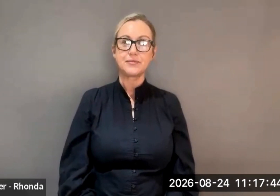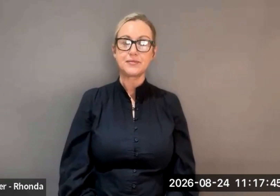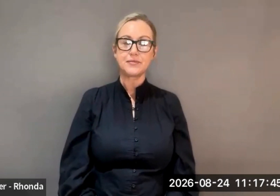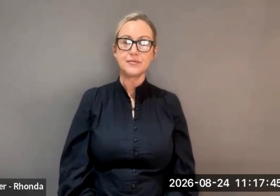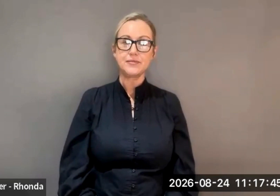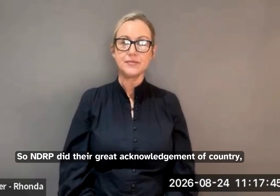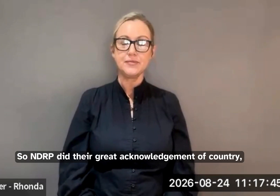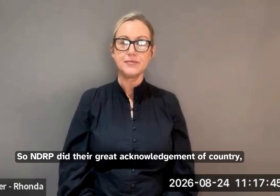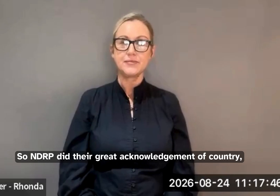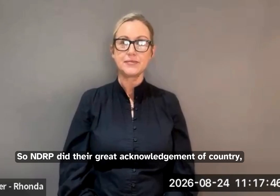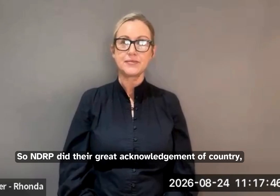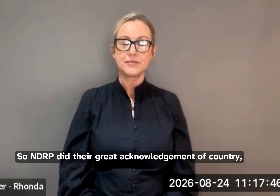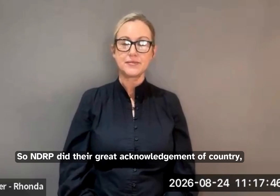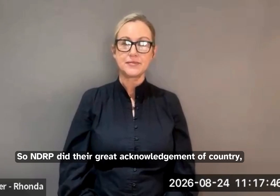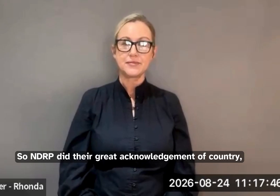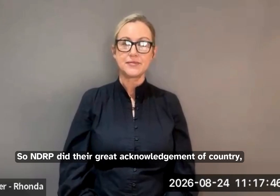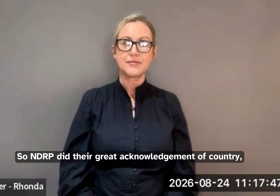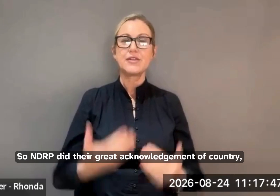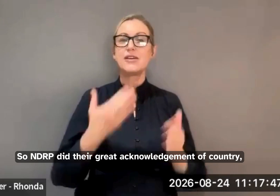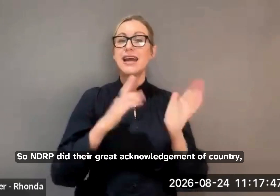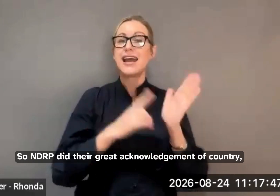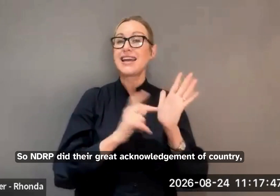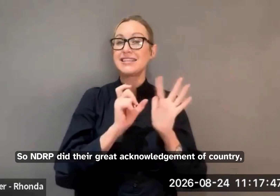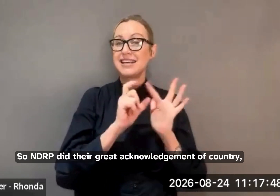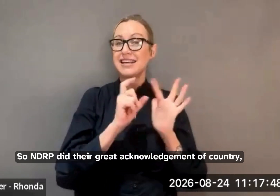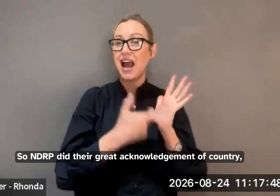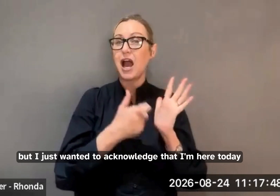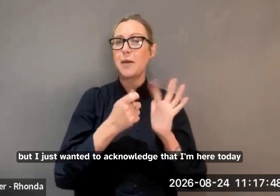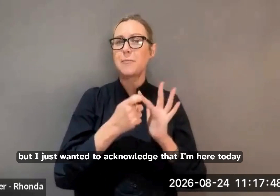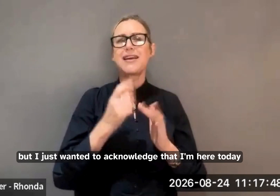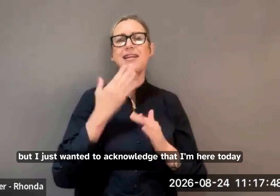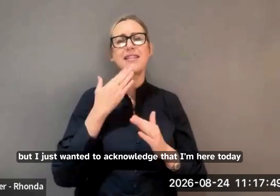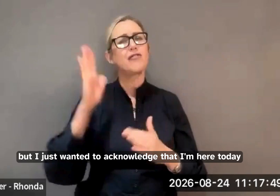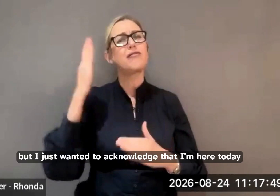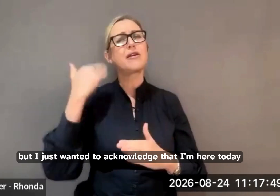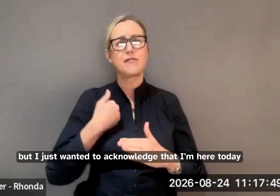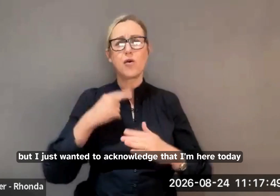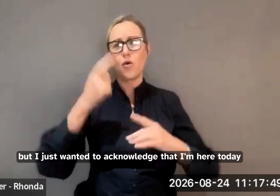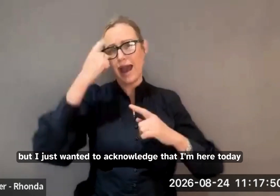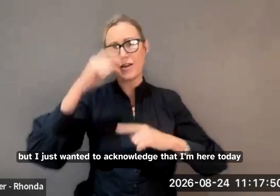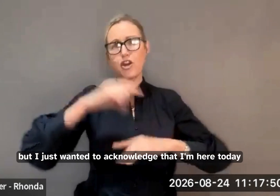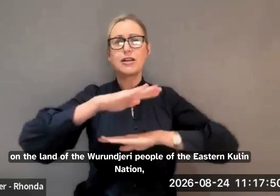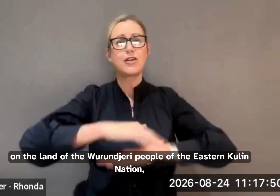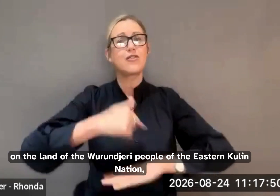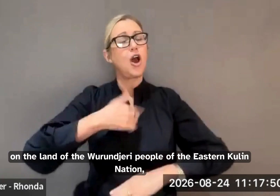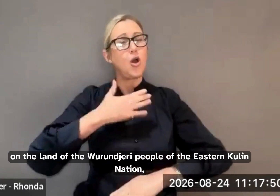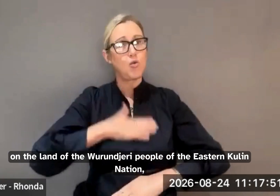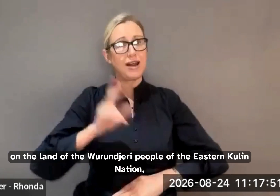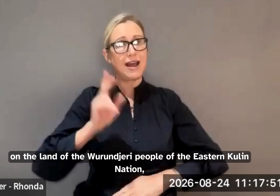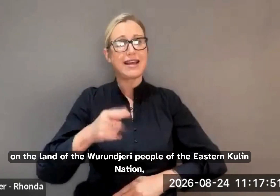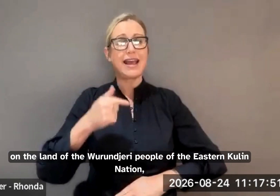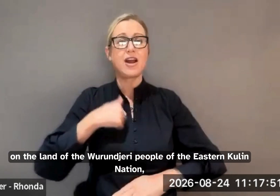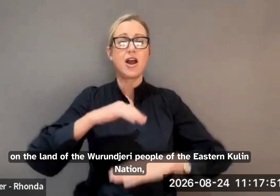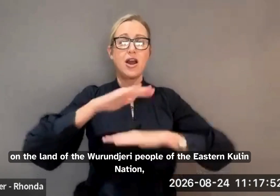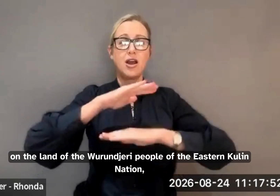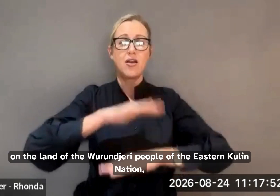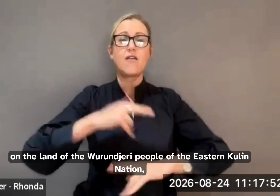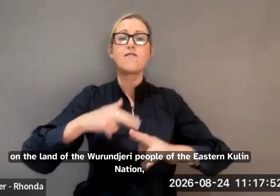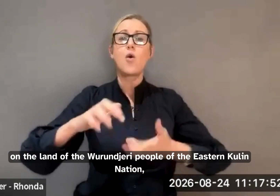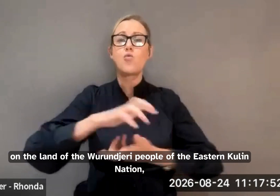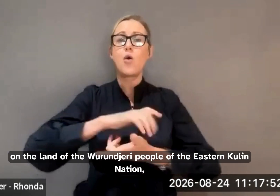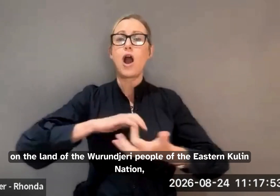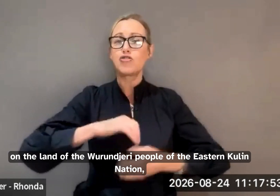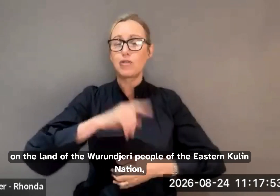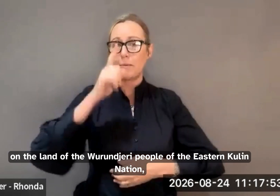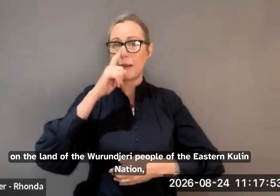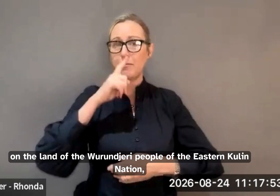So thanks, the NDRP did their great acknowledgement of country, but I just wanted to acknowledge that I'm here today on the land of the Wurundjeri people of